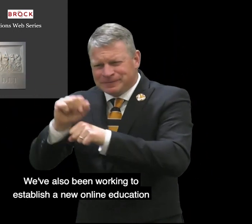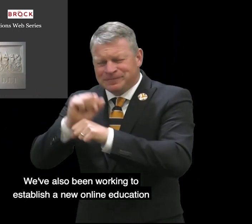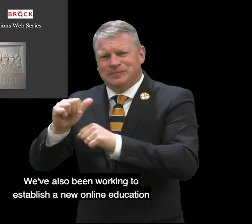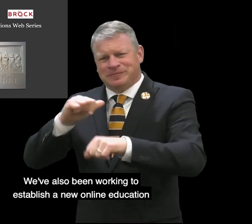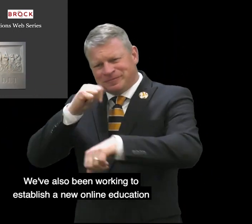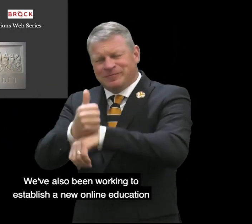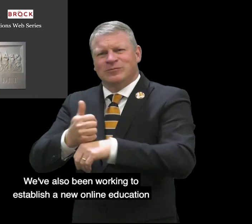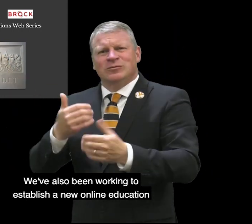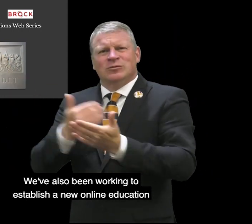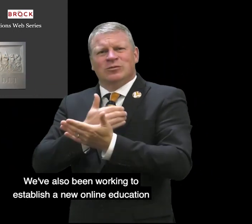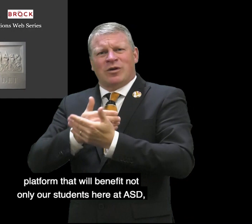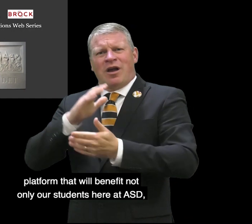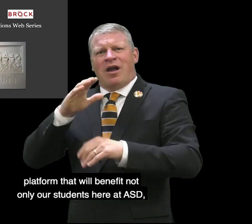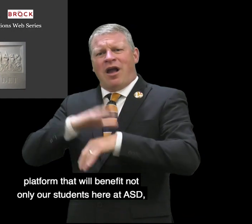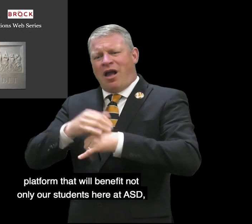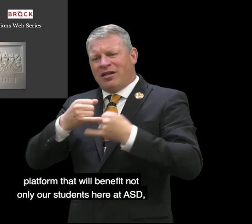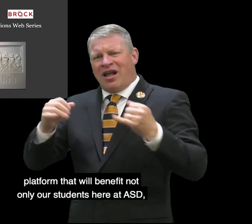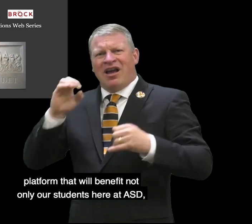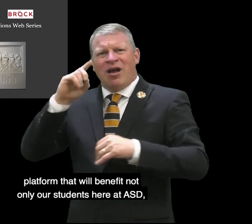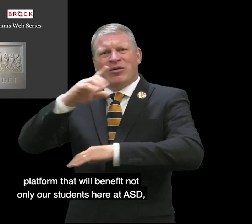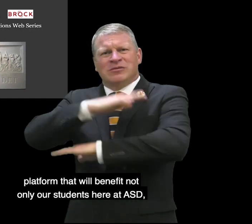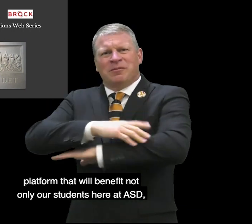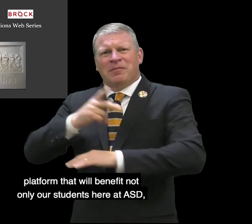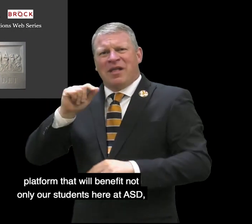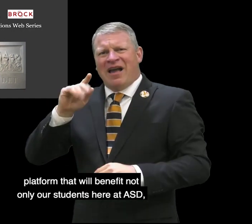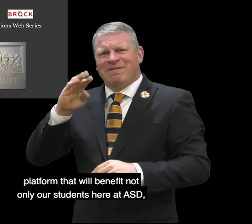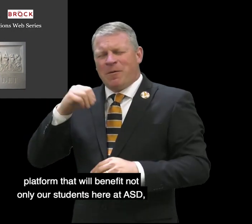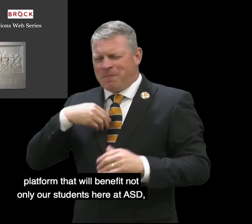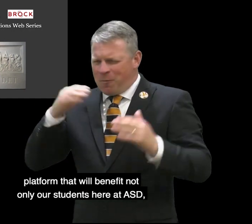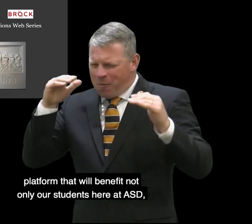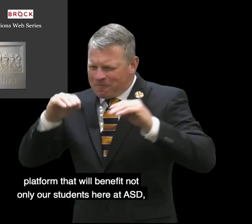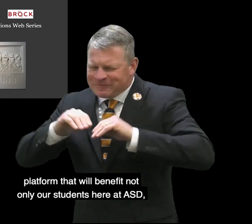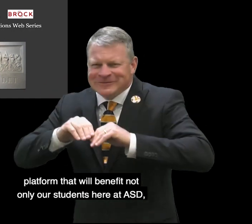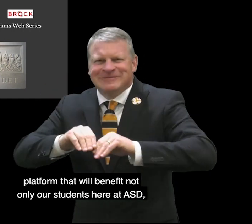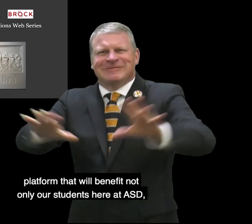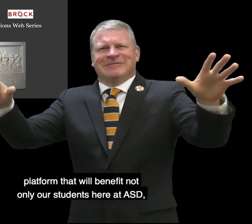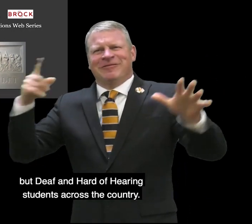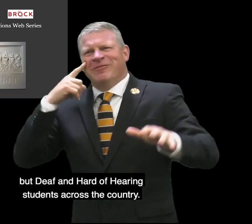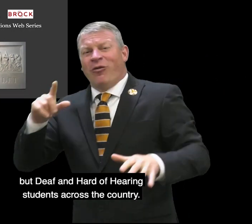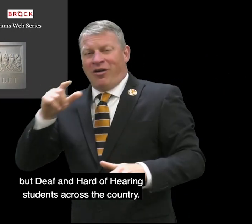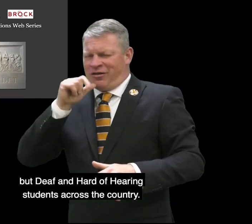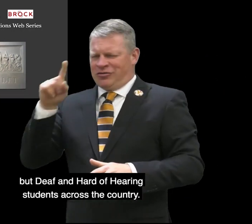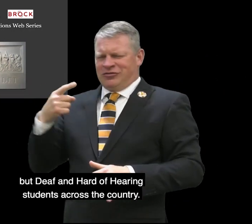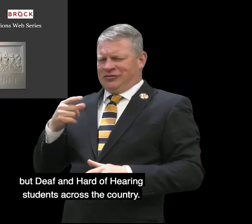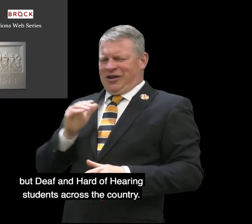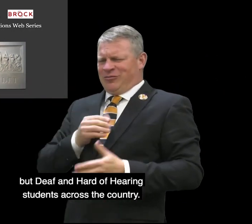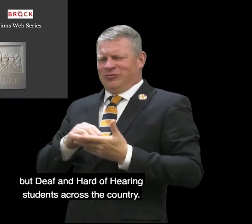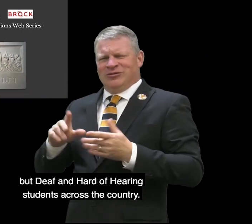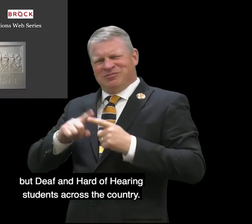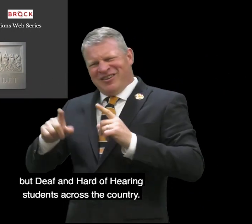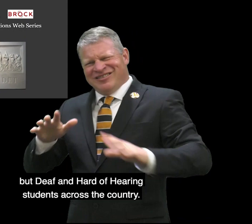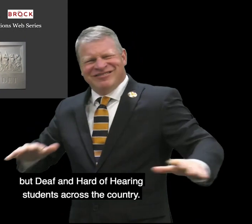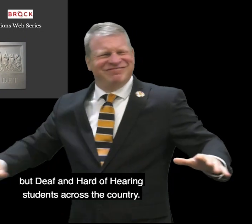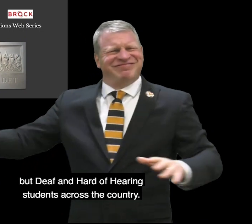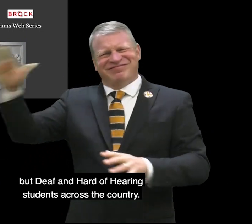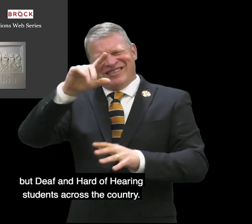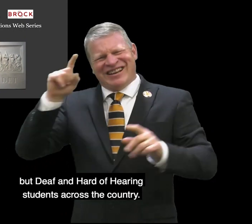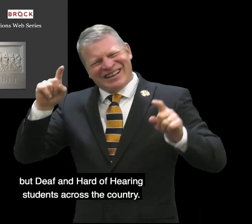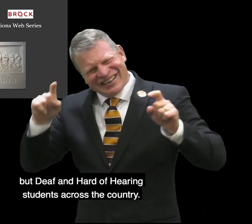been working to establish a new online education platform that will benefit not only our students here at ASD, but